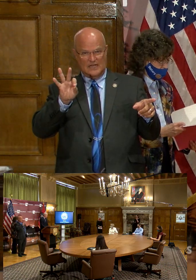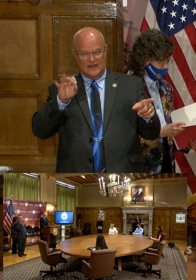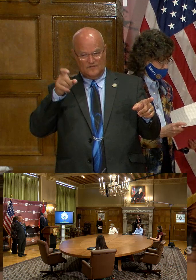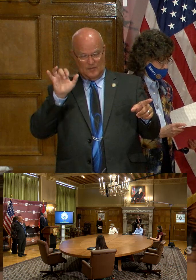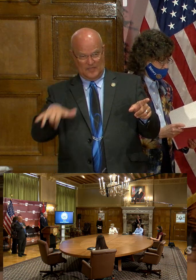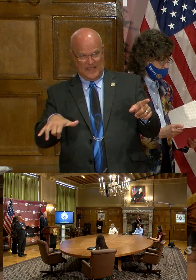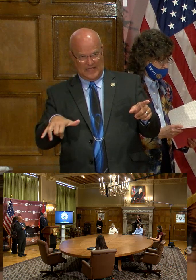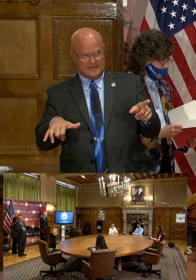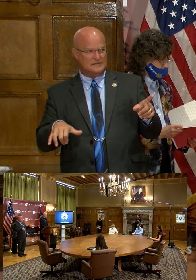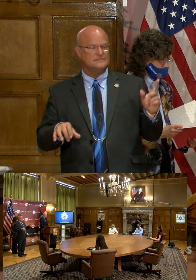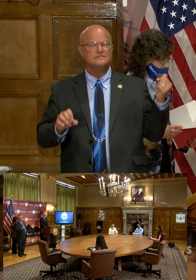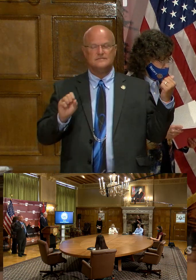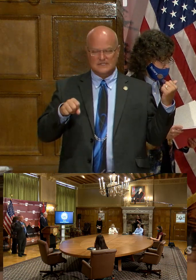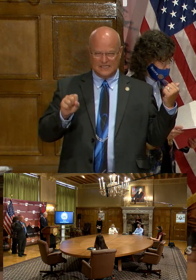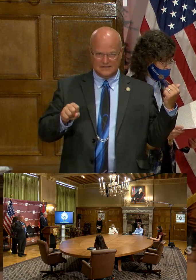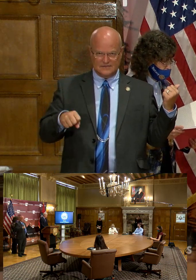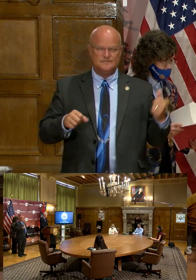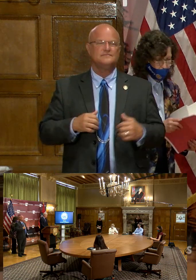yes.